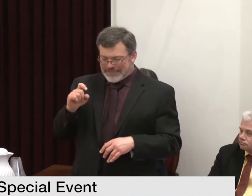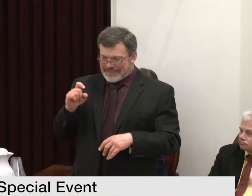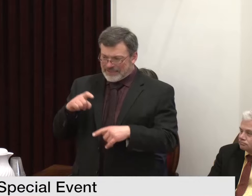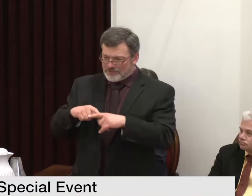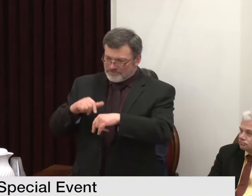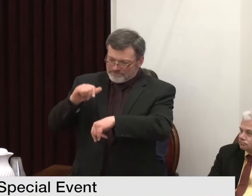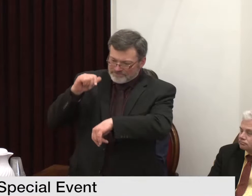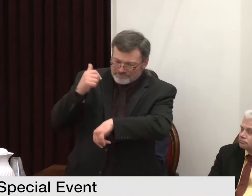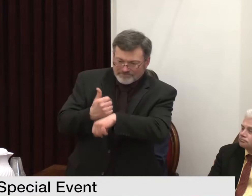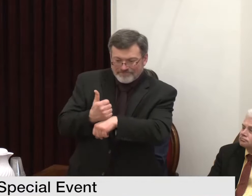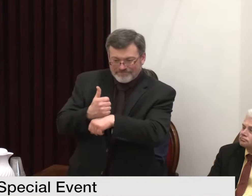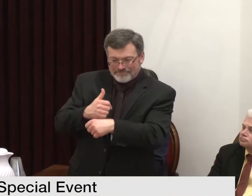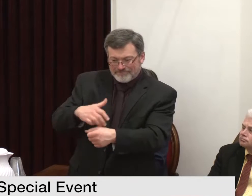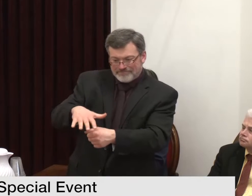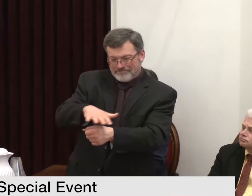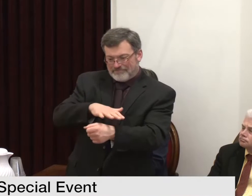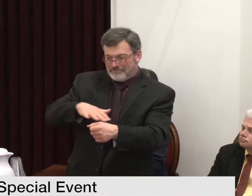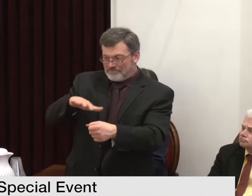country.